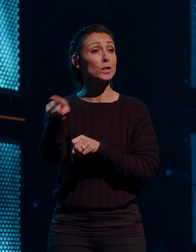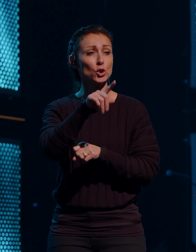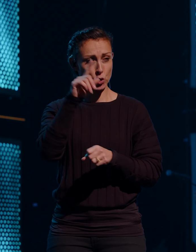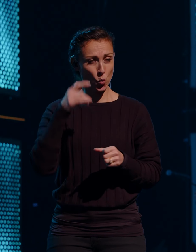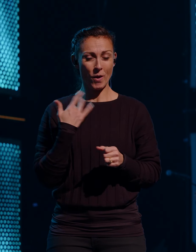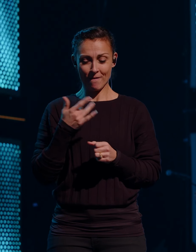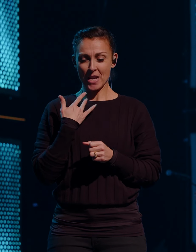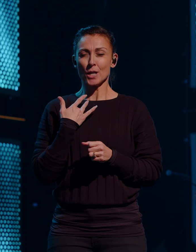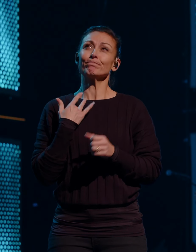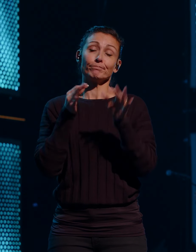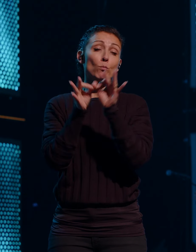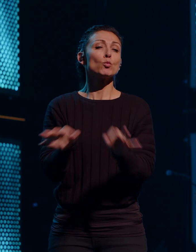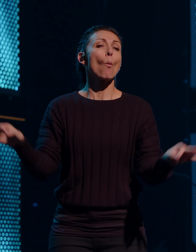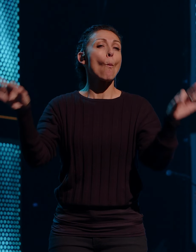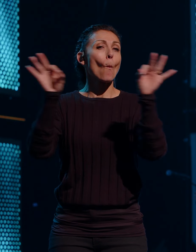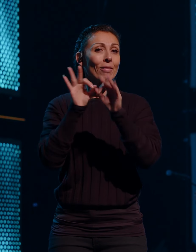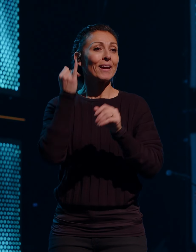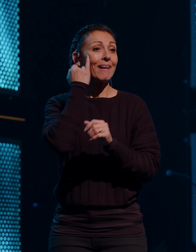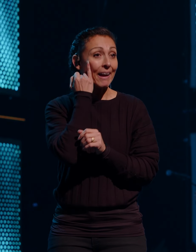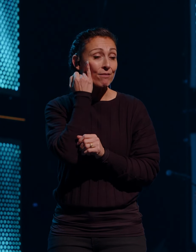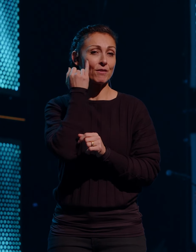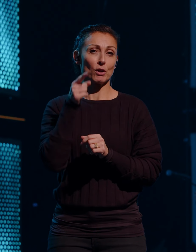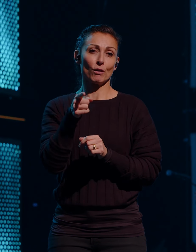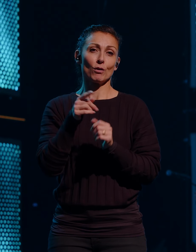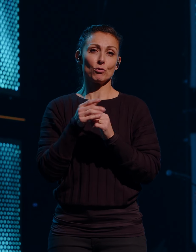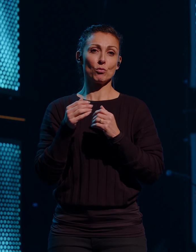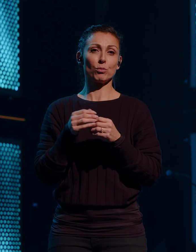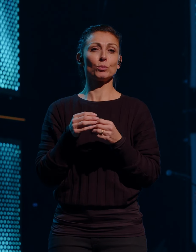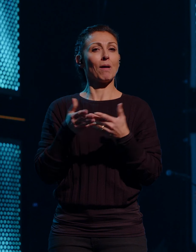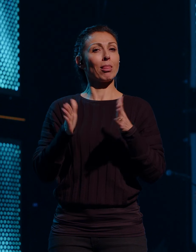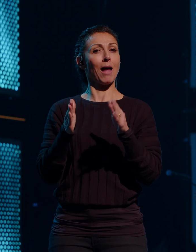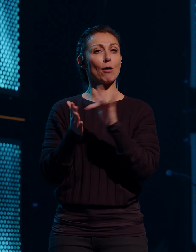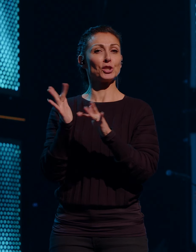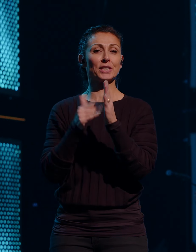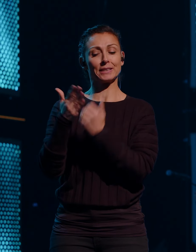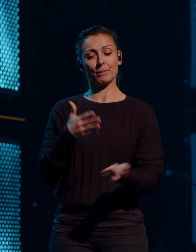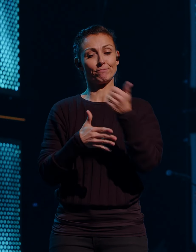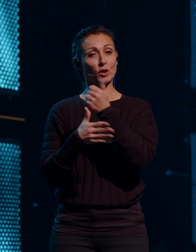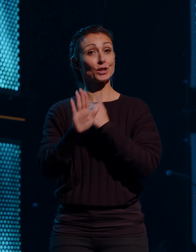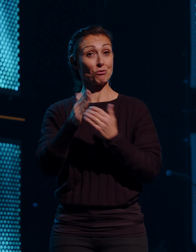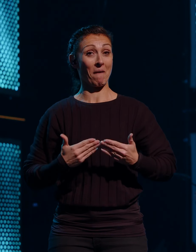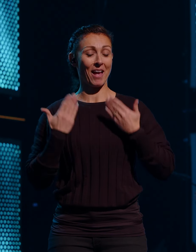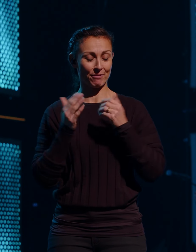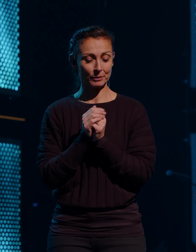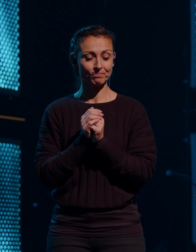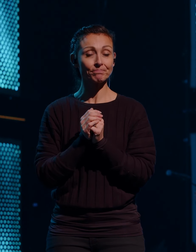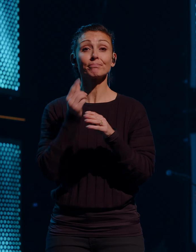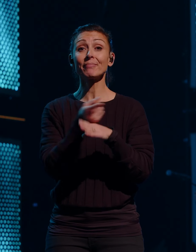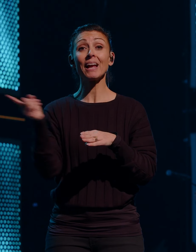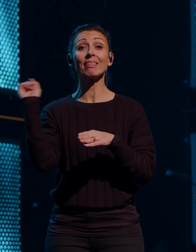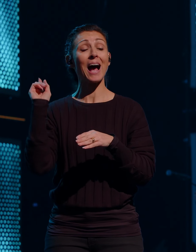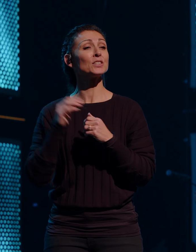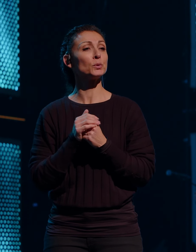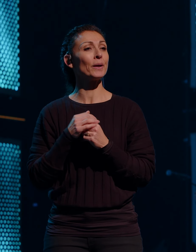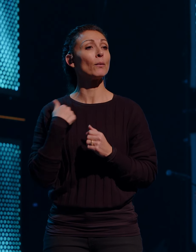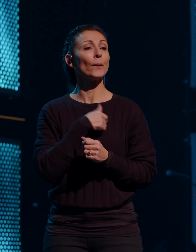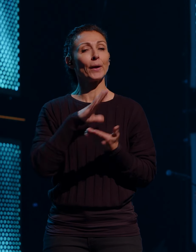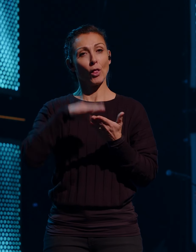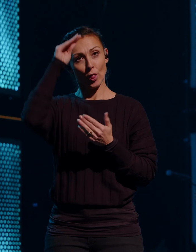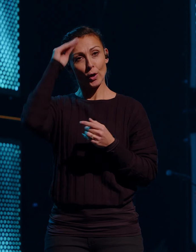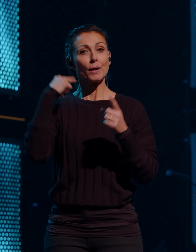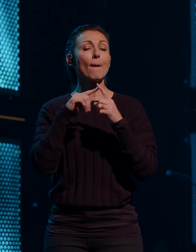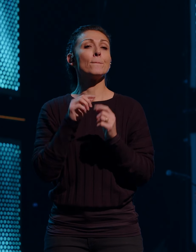in your life. Last weekend, we began to learn about Paul and Timothy's relationship with the church of Philippi,